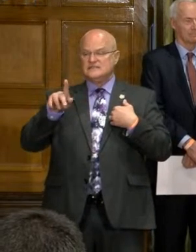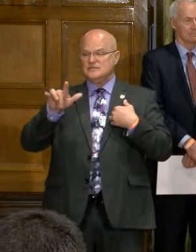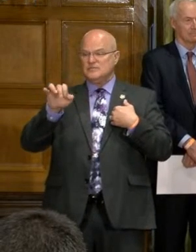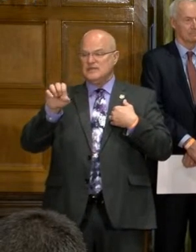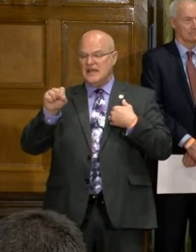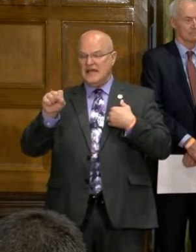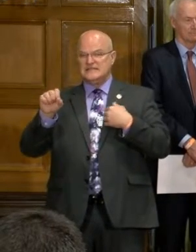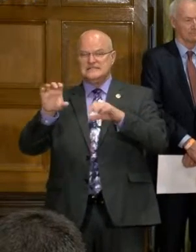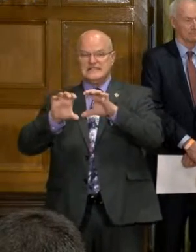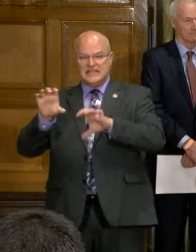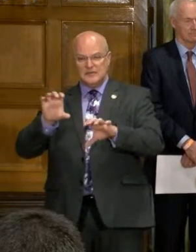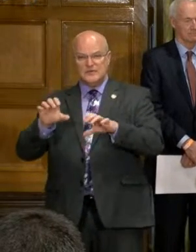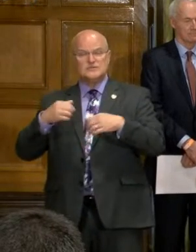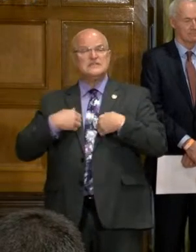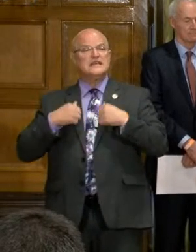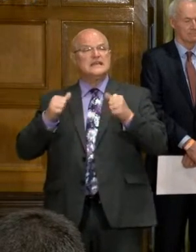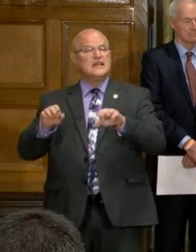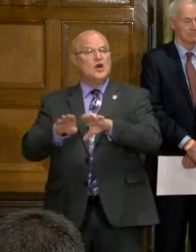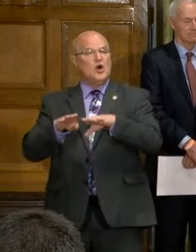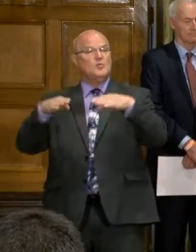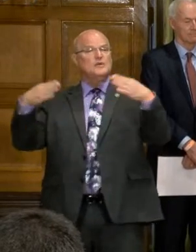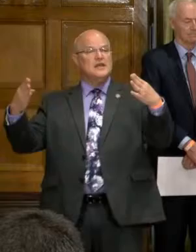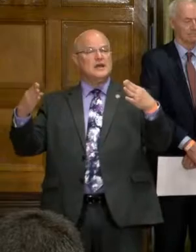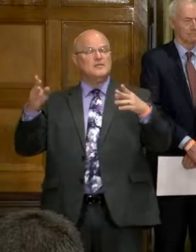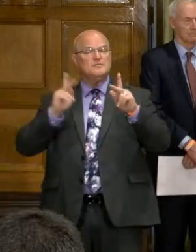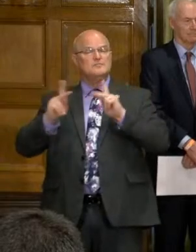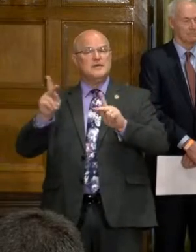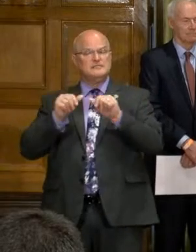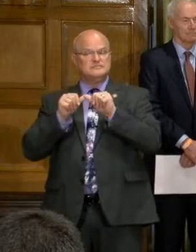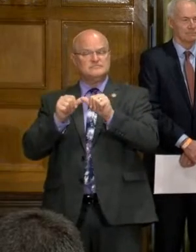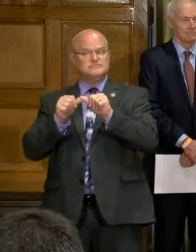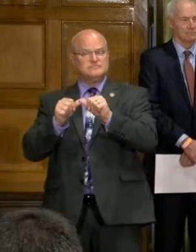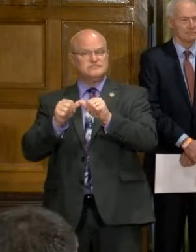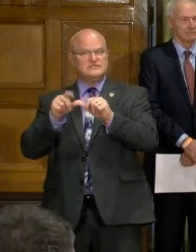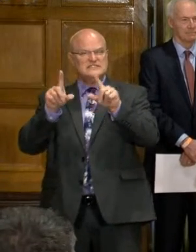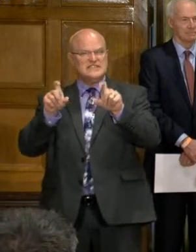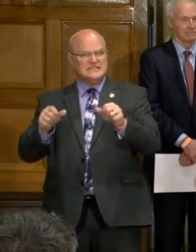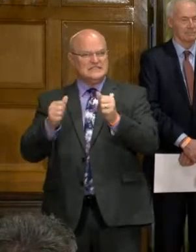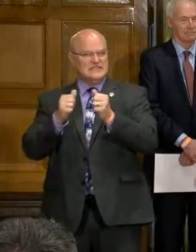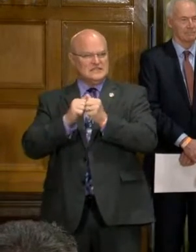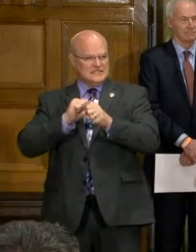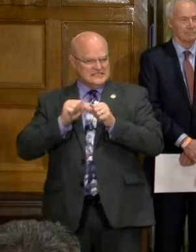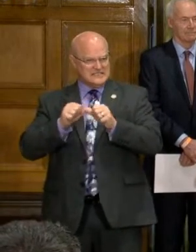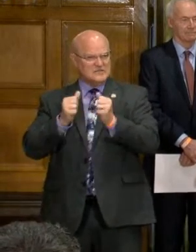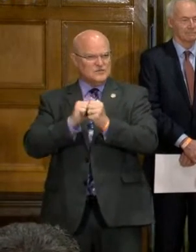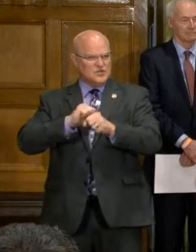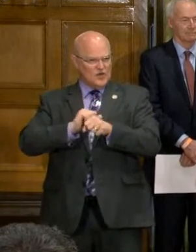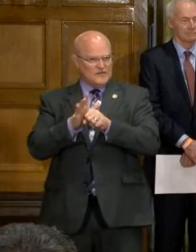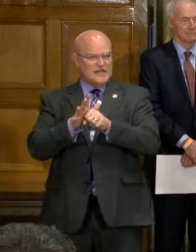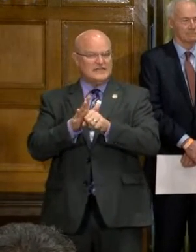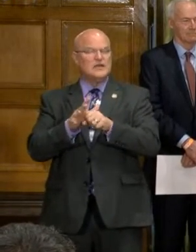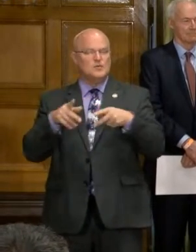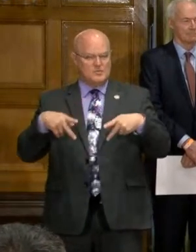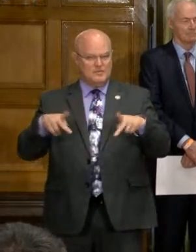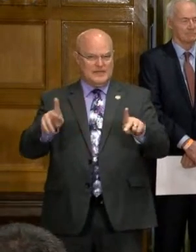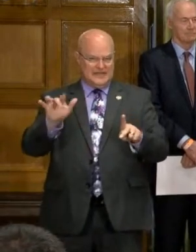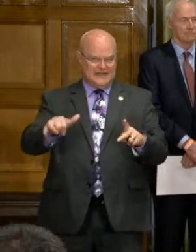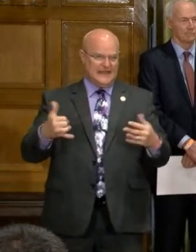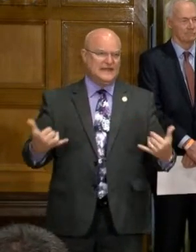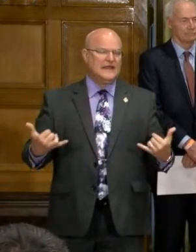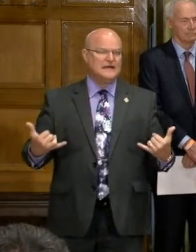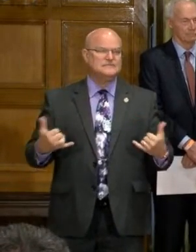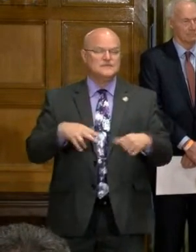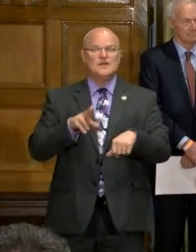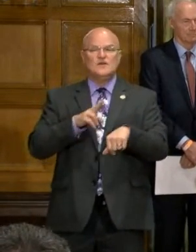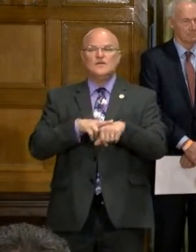up to those who have symptoms of COVID consistent with COVID-19, we're permitting that to be done.